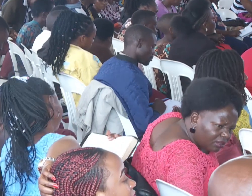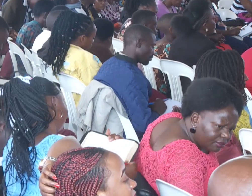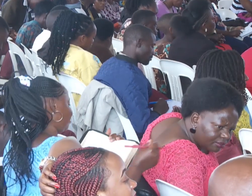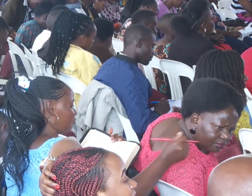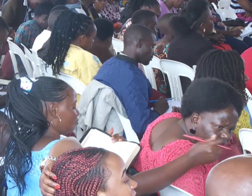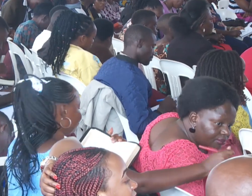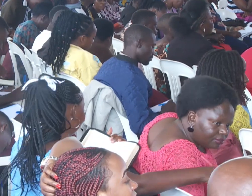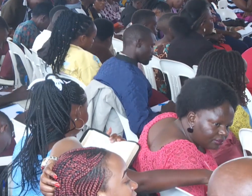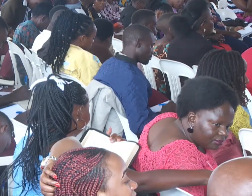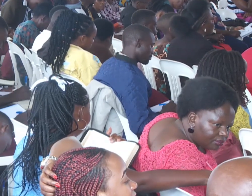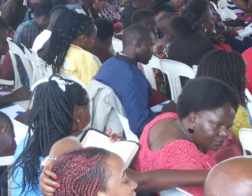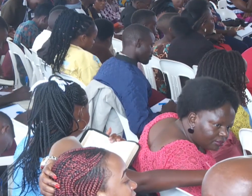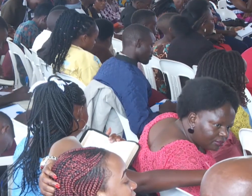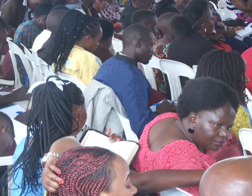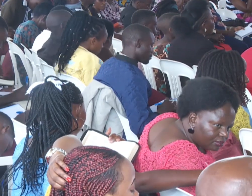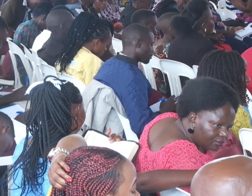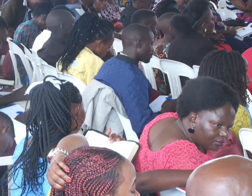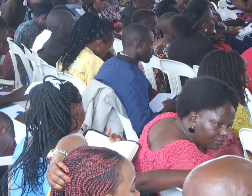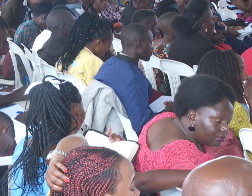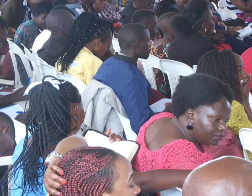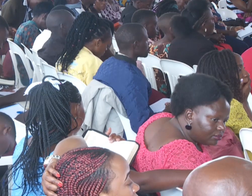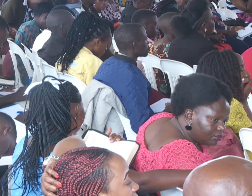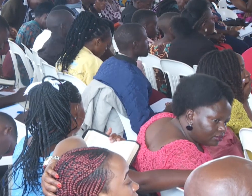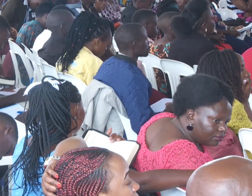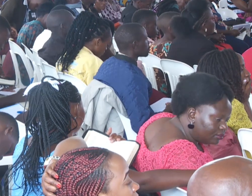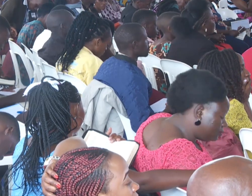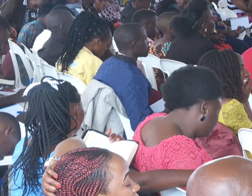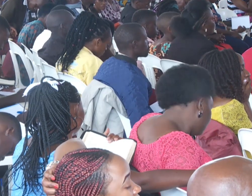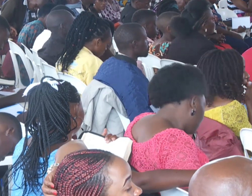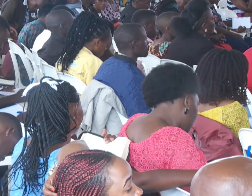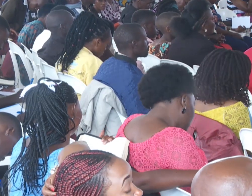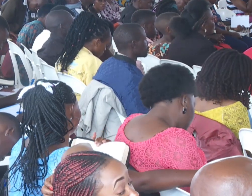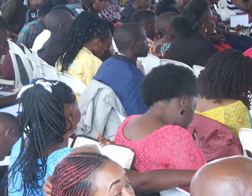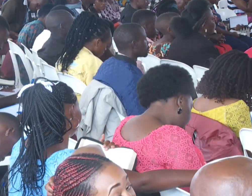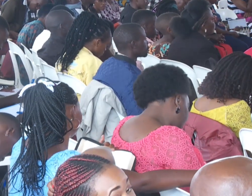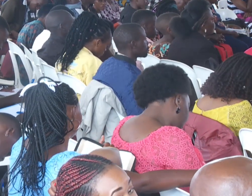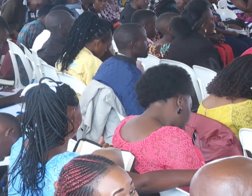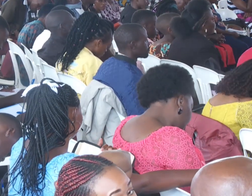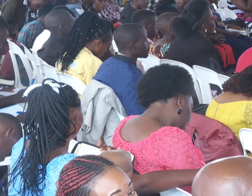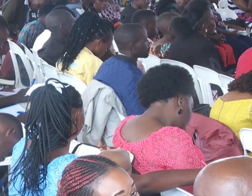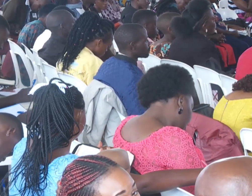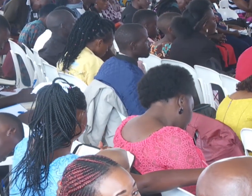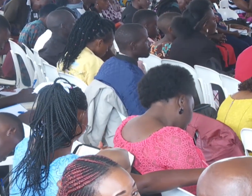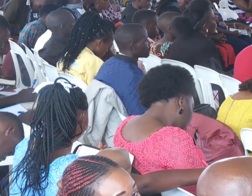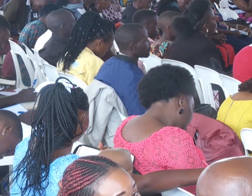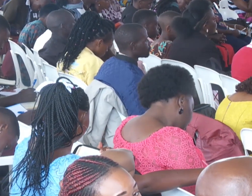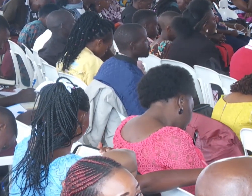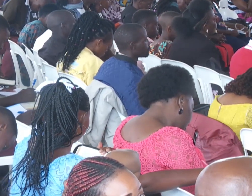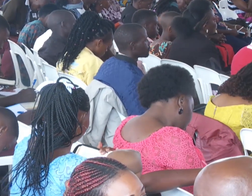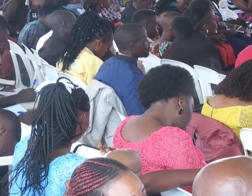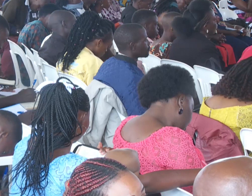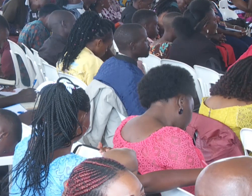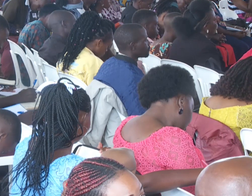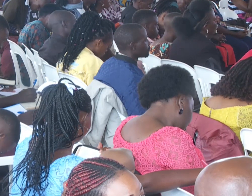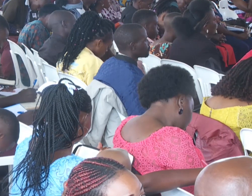with me. Kubanga ebiragiro byo bulikaseera biri nange. Akagamba ko yinza okeyogerako. Can you speak that word about yourself? Kibera nawe. Are you sure the